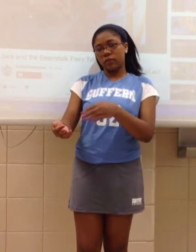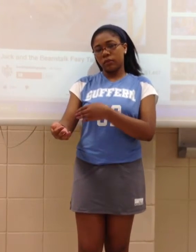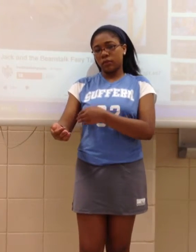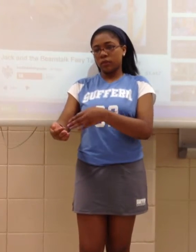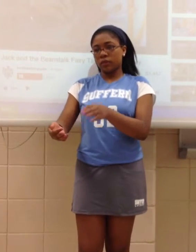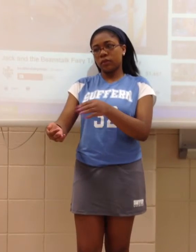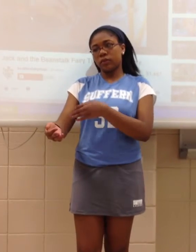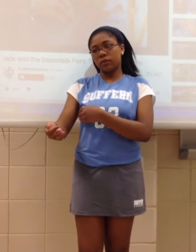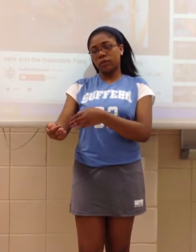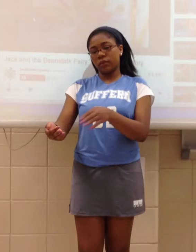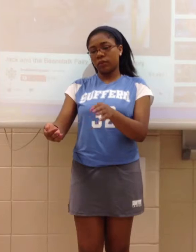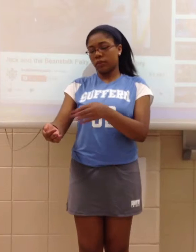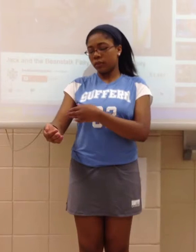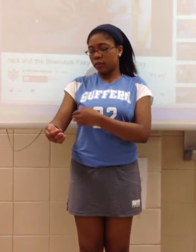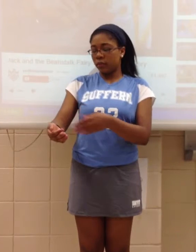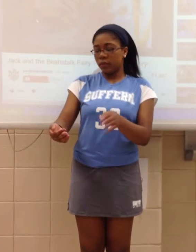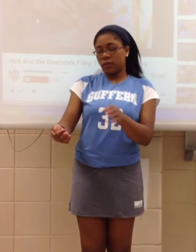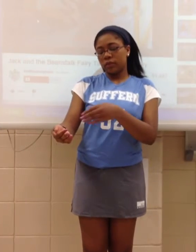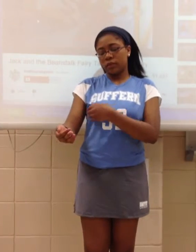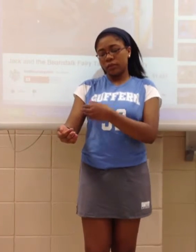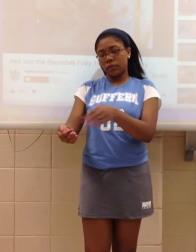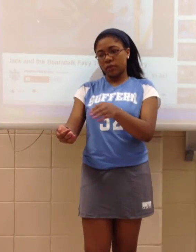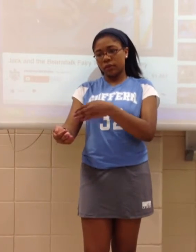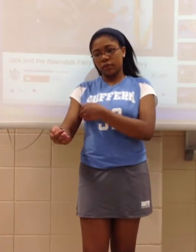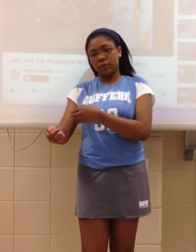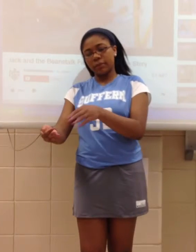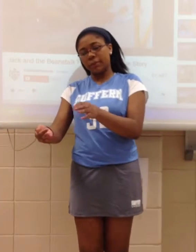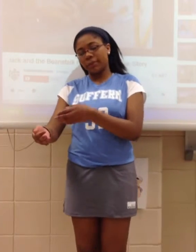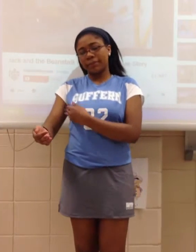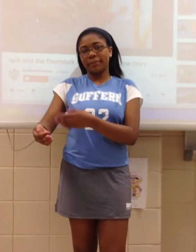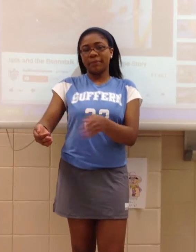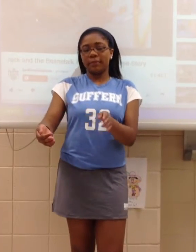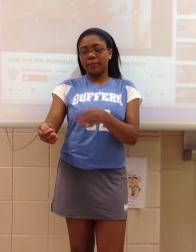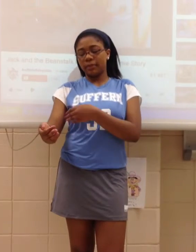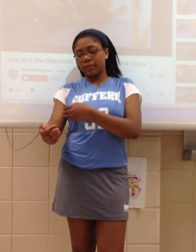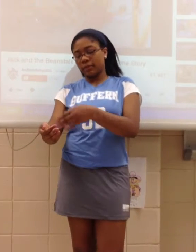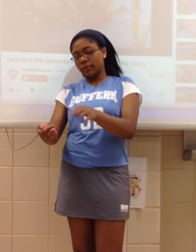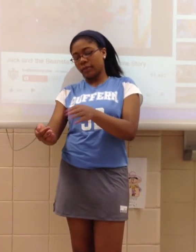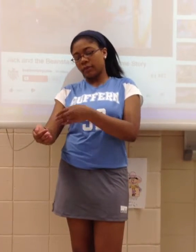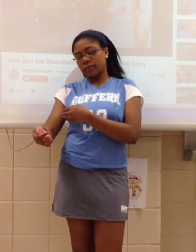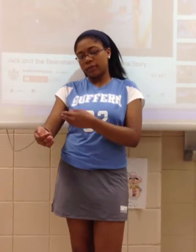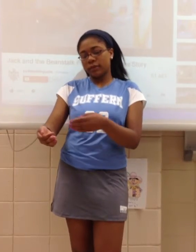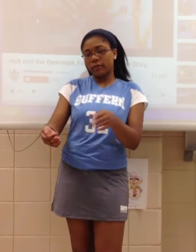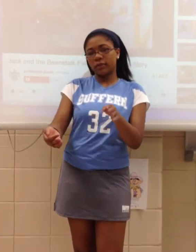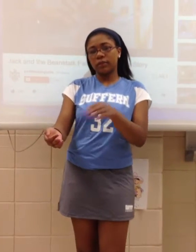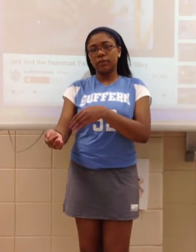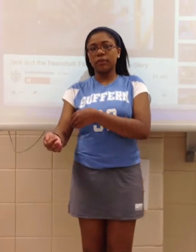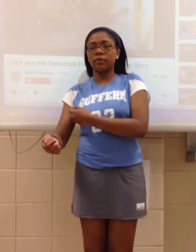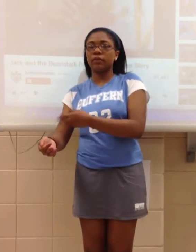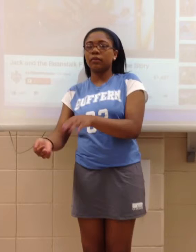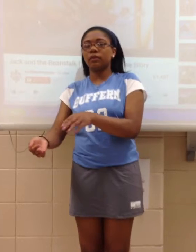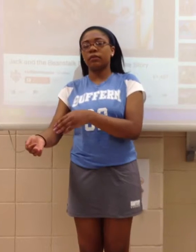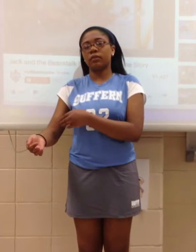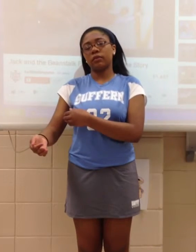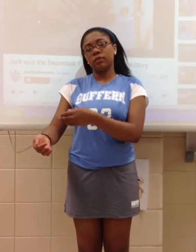and played a beautiful song all by itself. It even sang along with its music in a soft, sweet